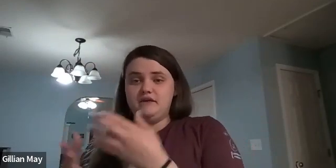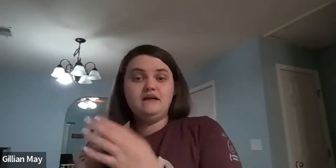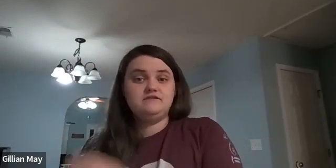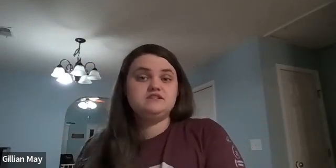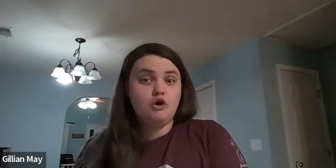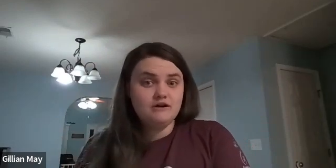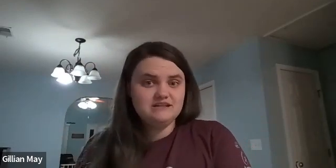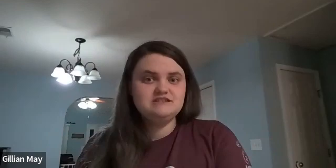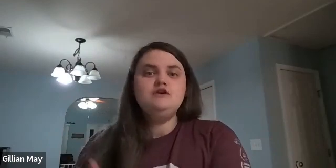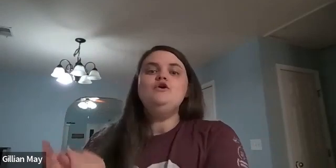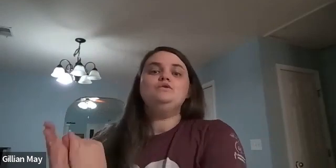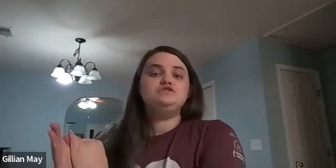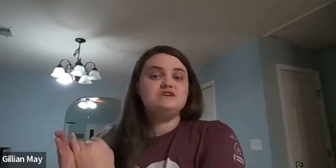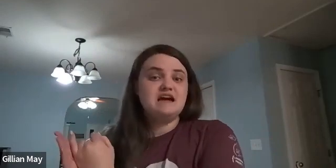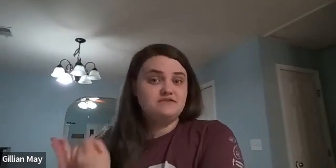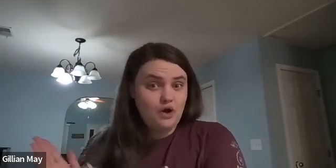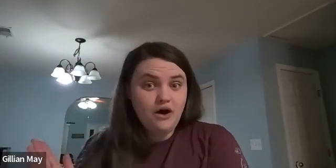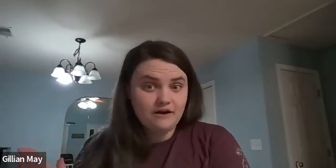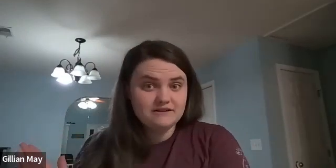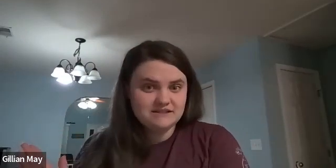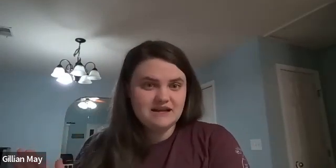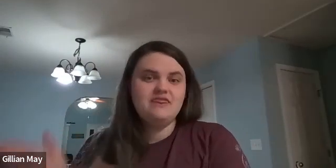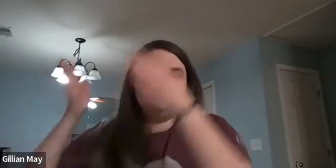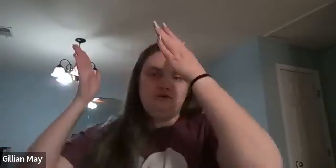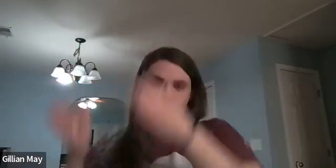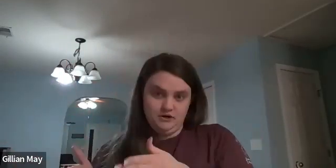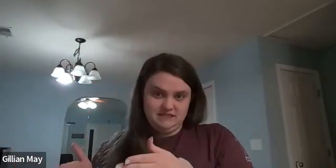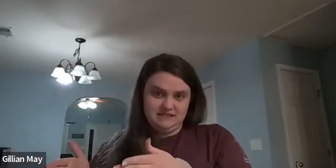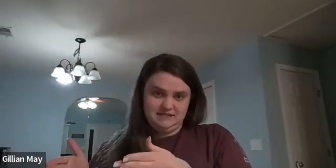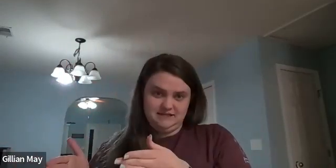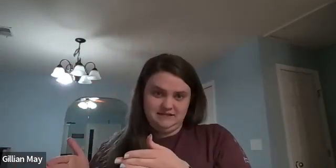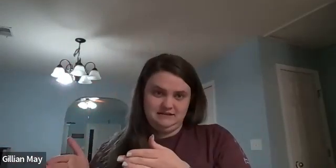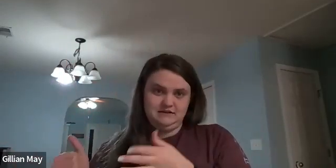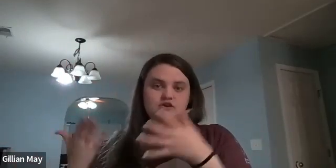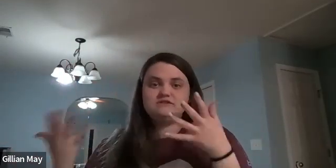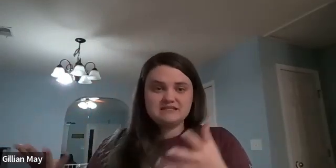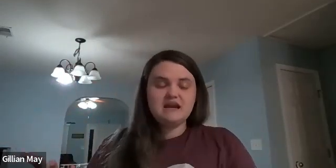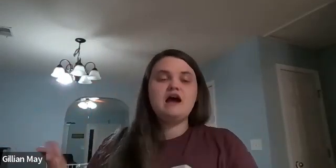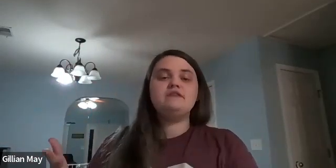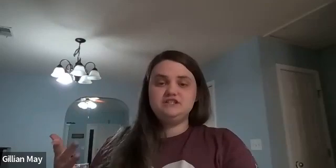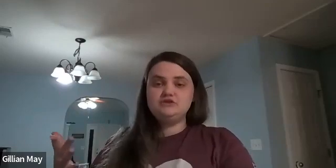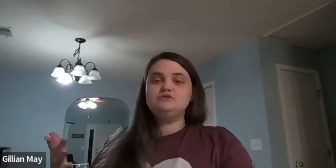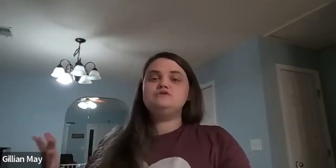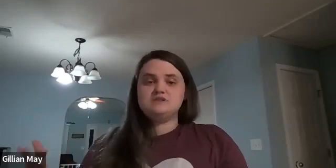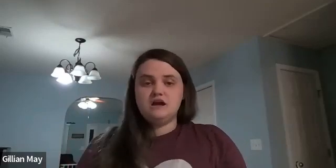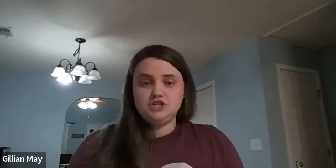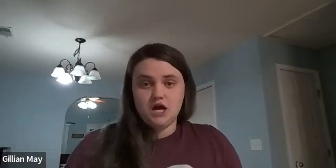like if it's an artist, we'll do the sign for art and then we do person. So that's kind of how they do those kind of